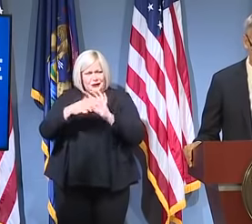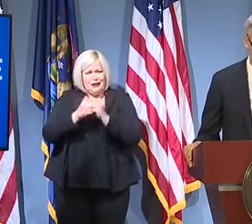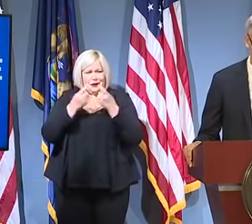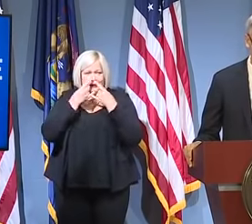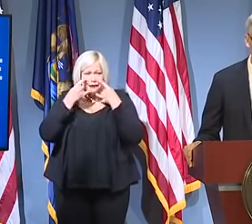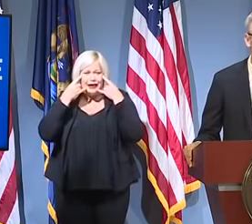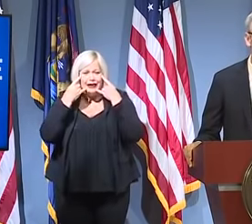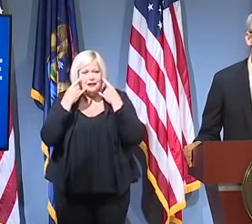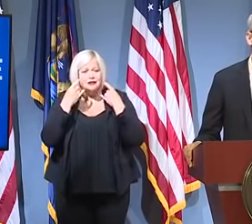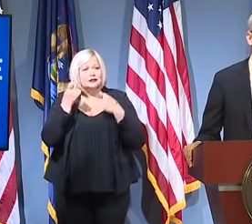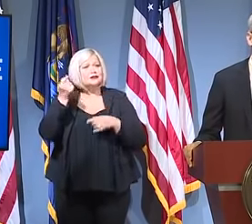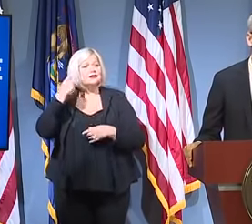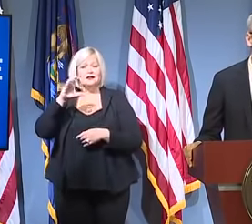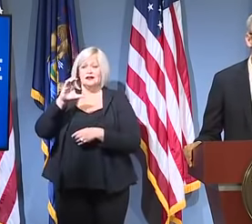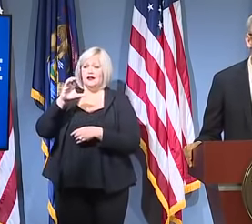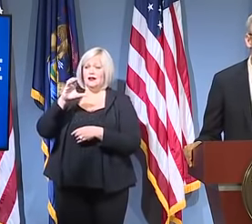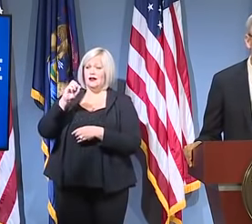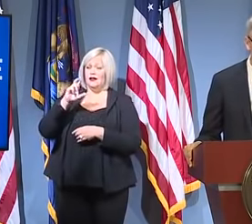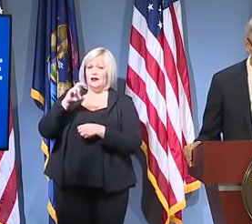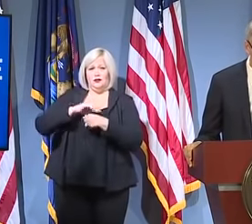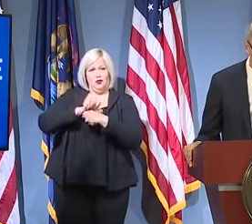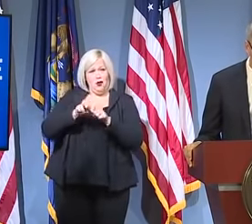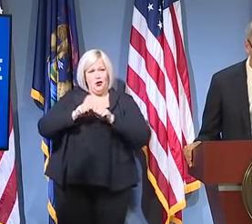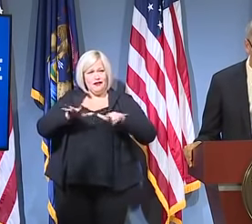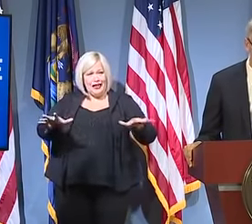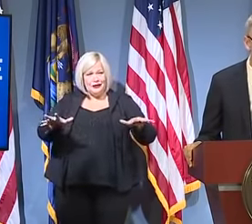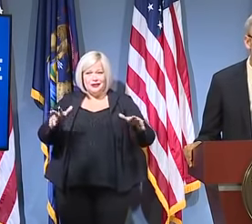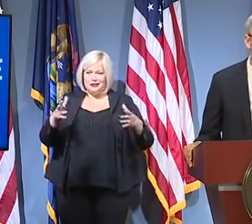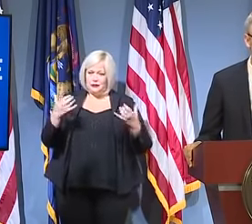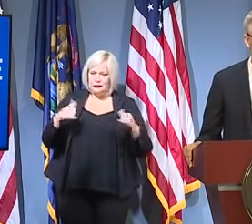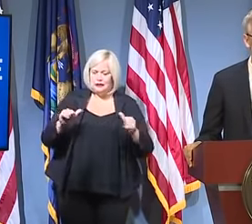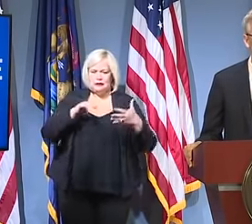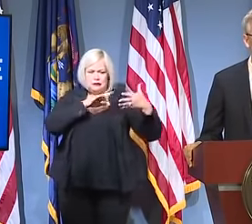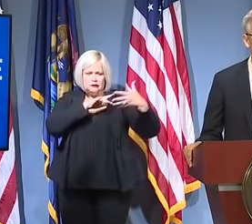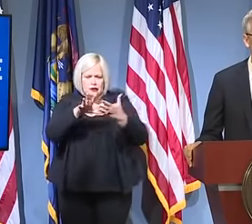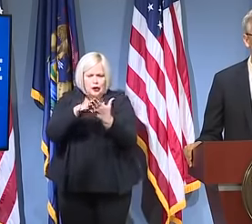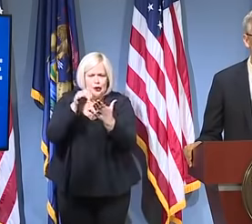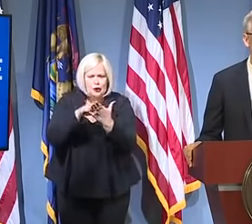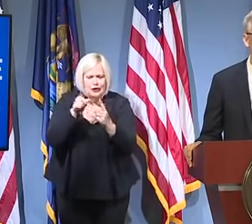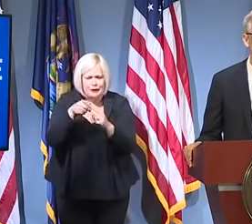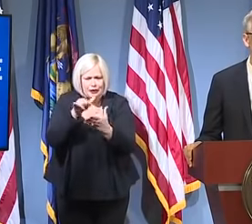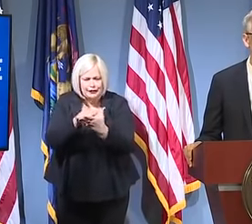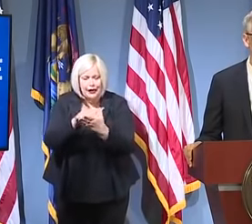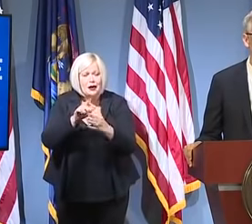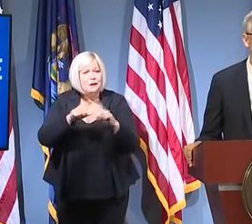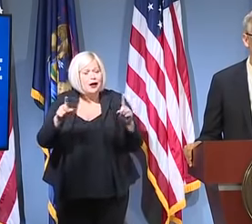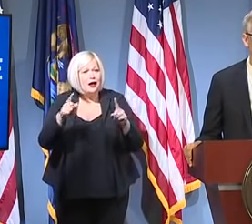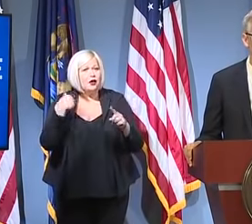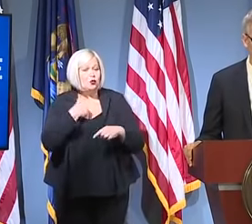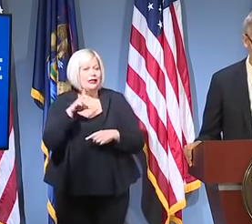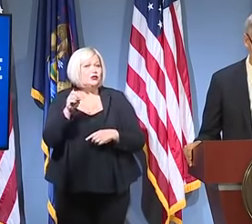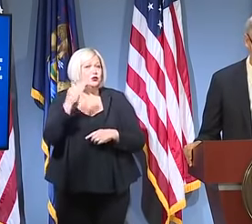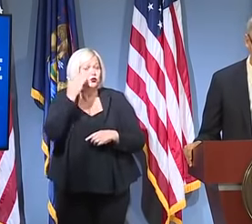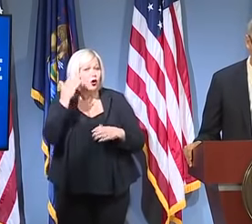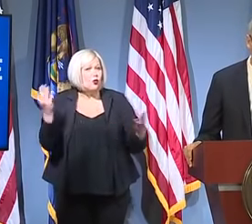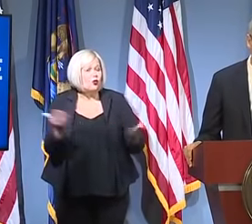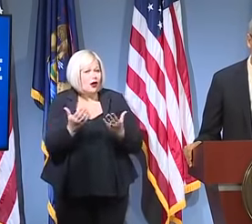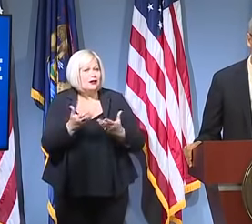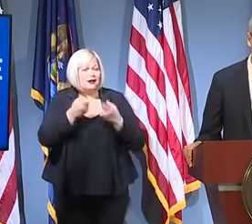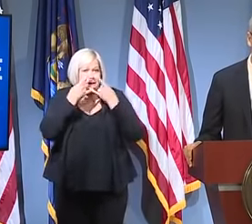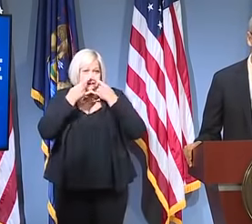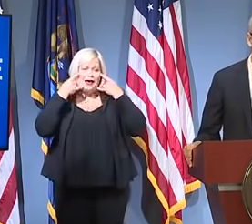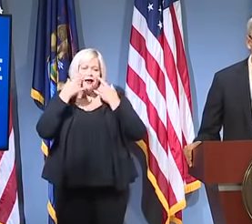not know about coronavirus, but one thing we do know with certainty is that masks help prevent COVID